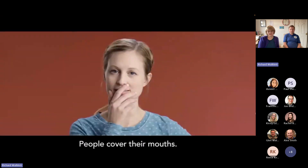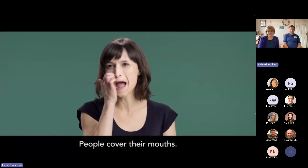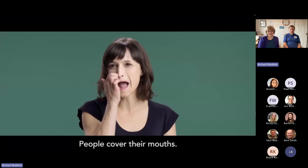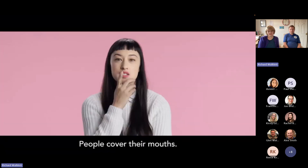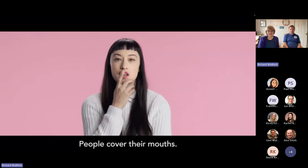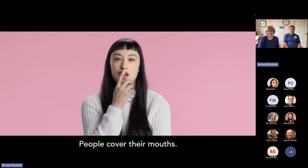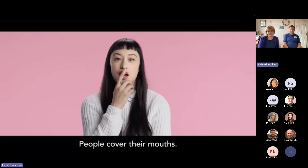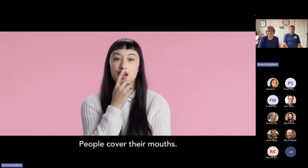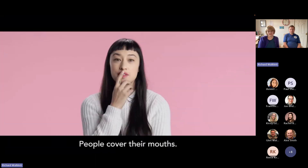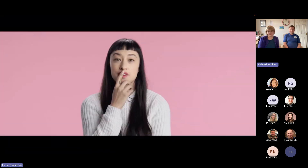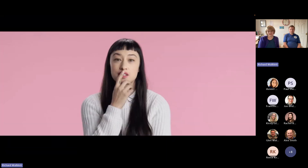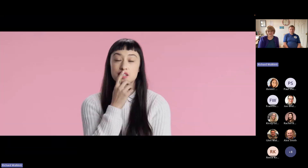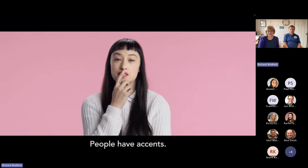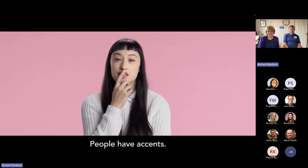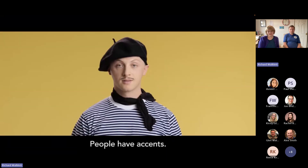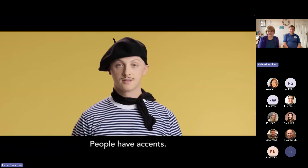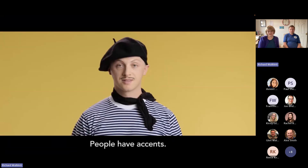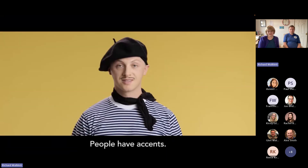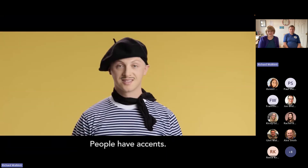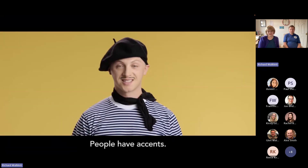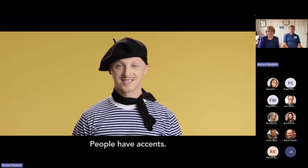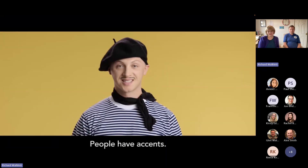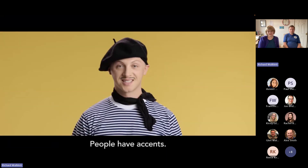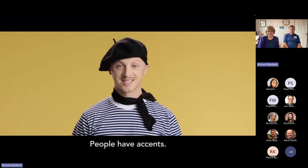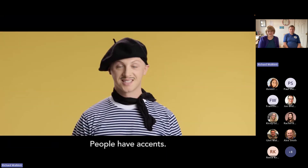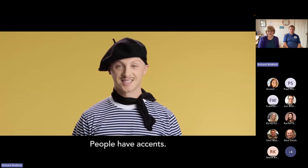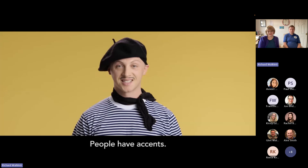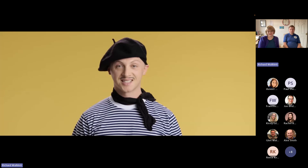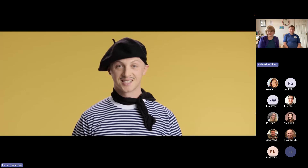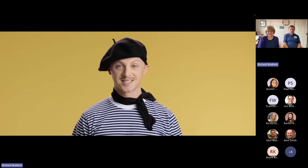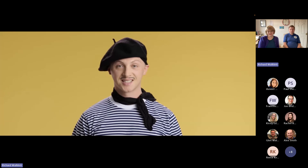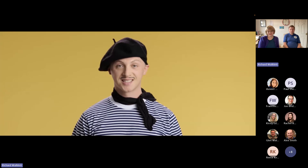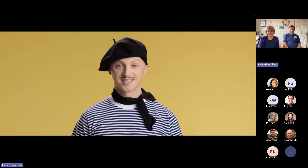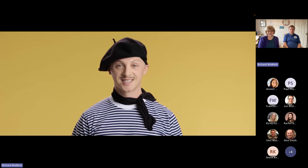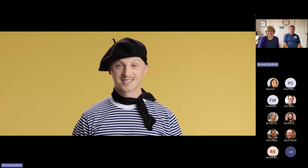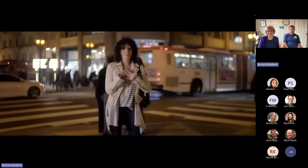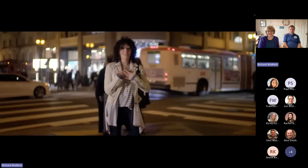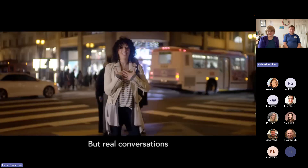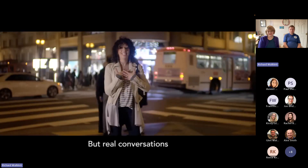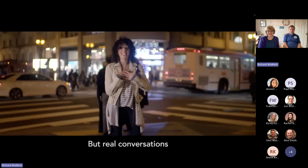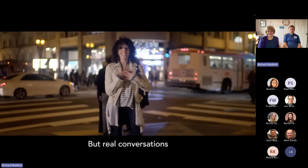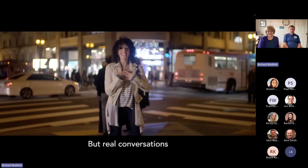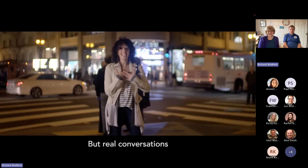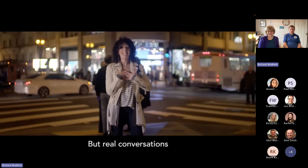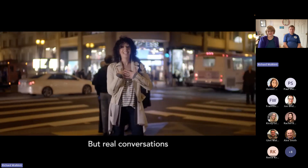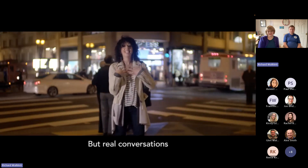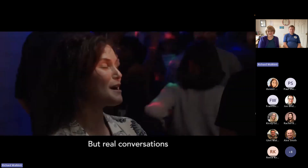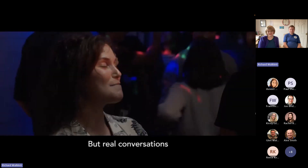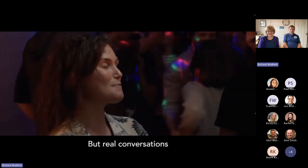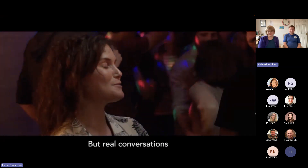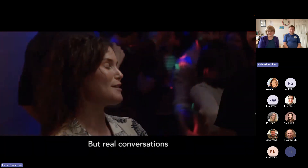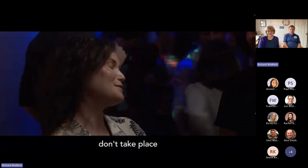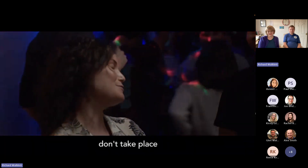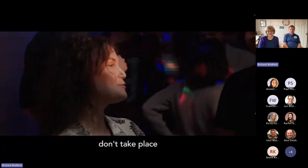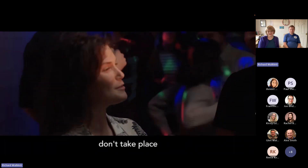people cover their mouths, people have accents. But real conversations don't